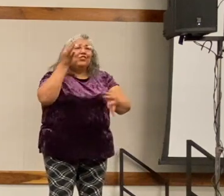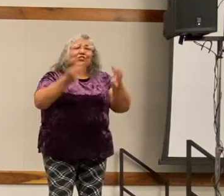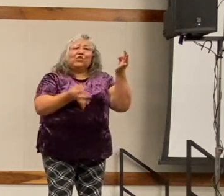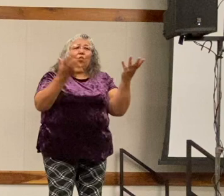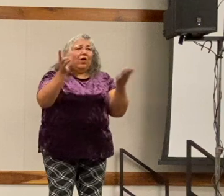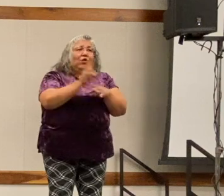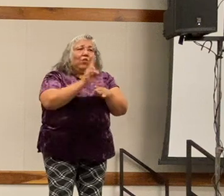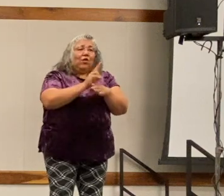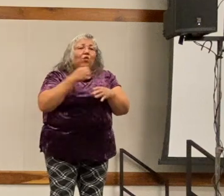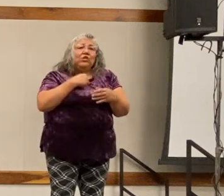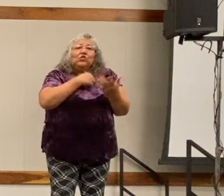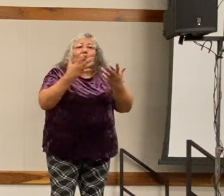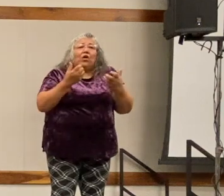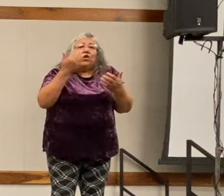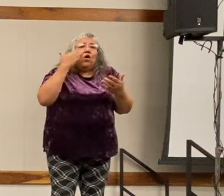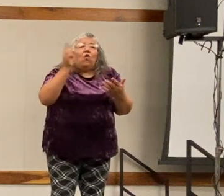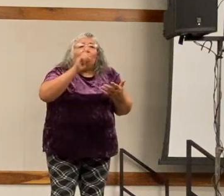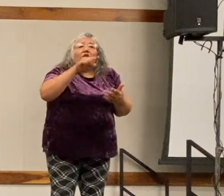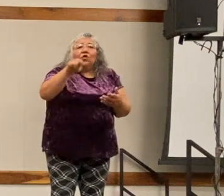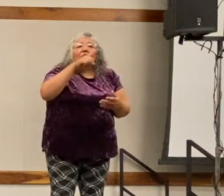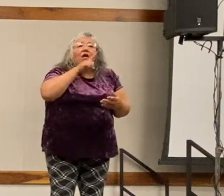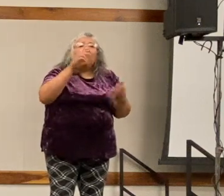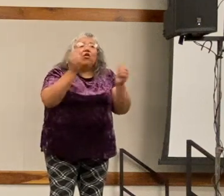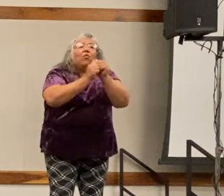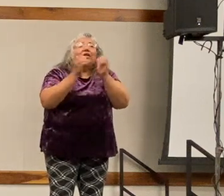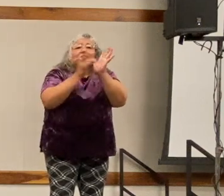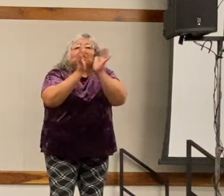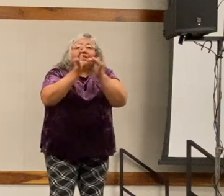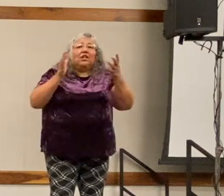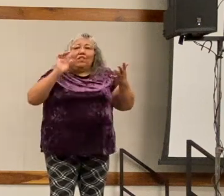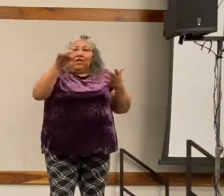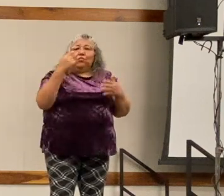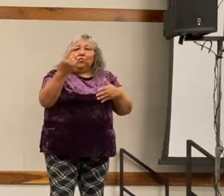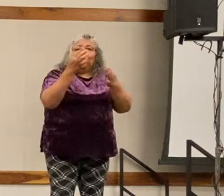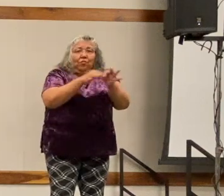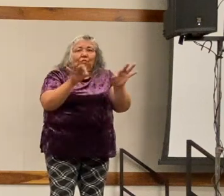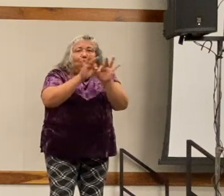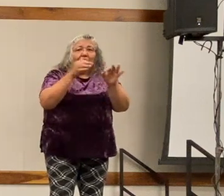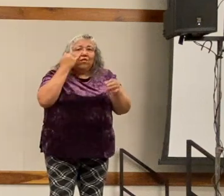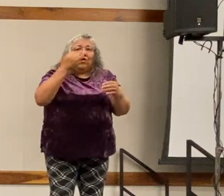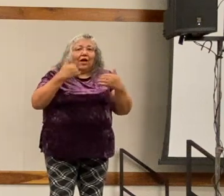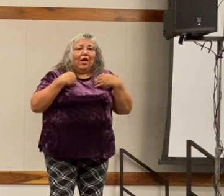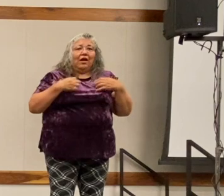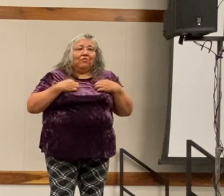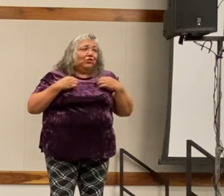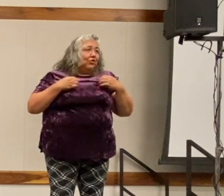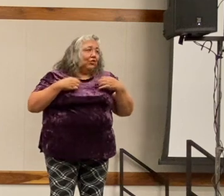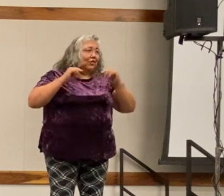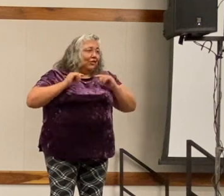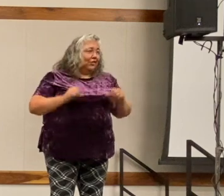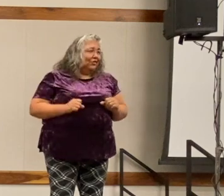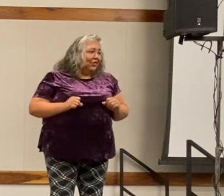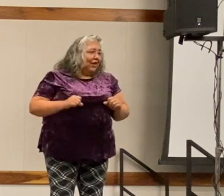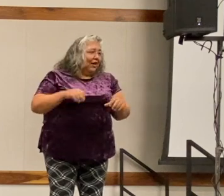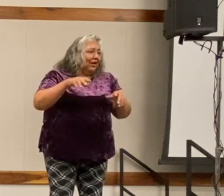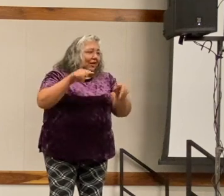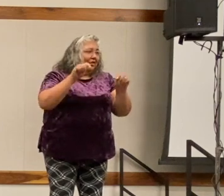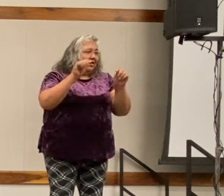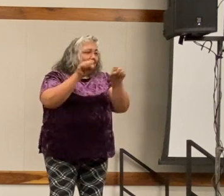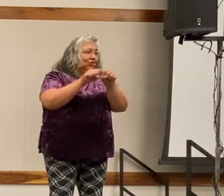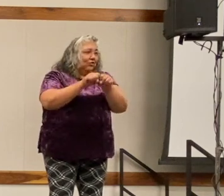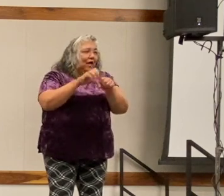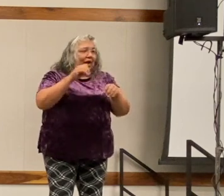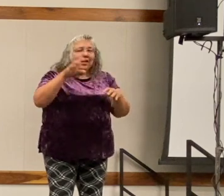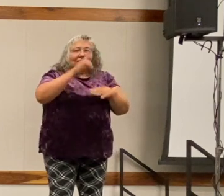you wear. We just want to know where you are with Jesus. That's all that matters. So if you're wearing a shirt and a t-shirt and tennis shoes and it's